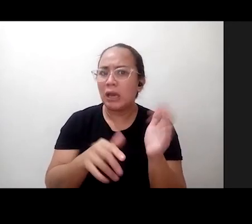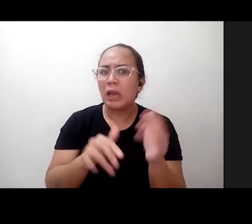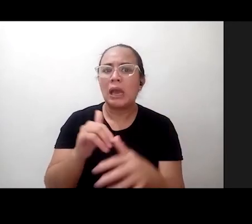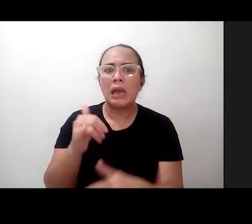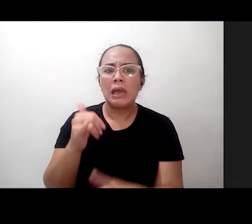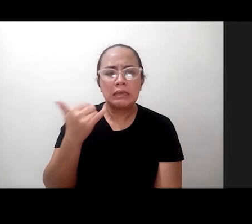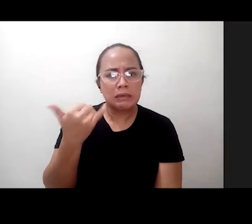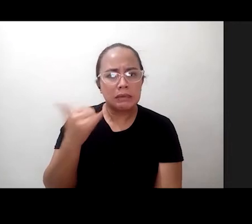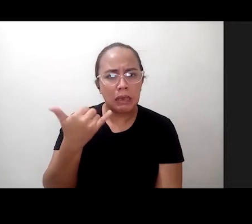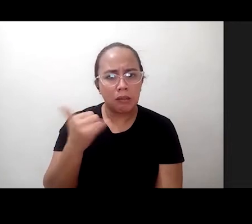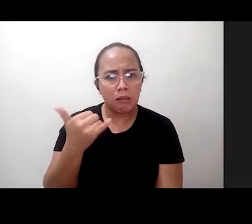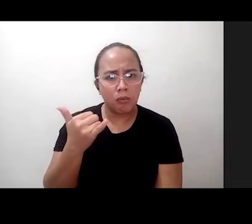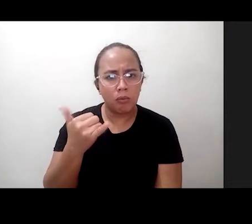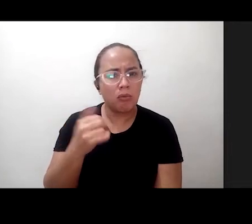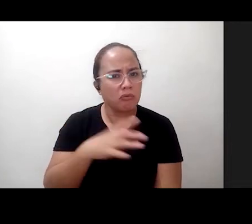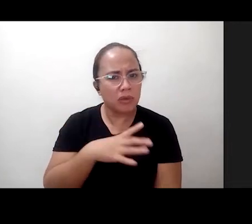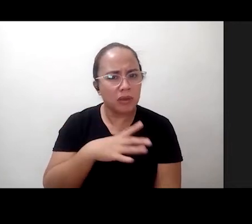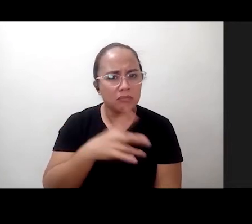violet?